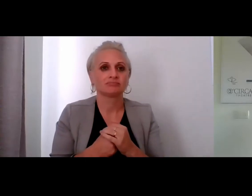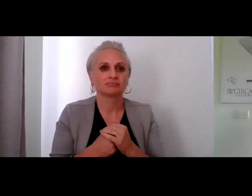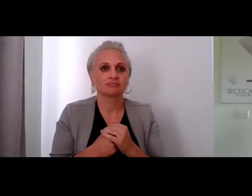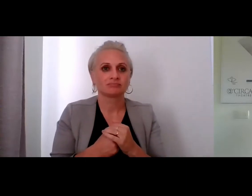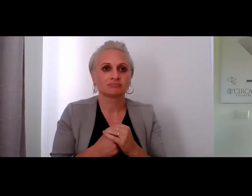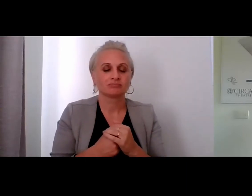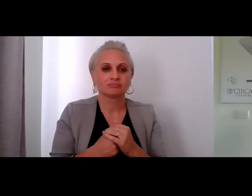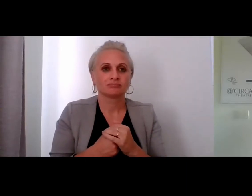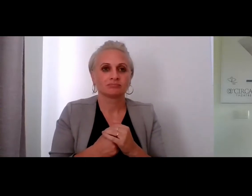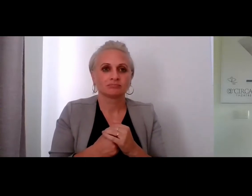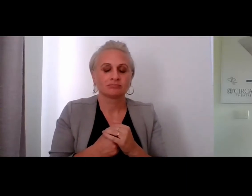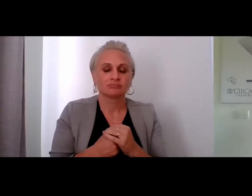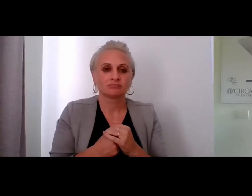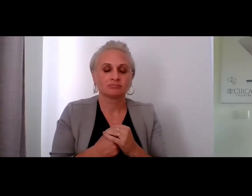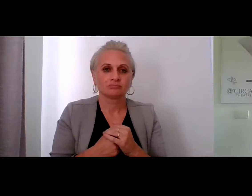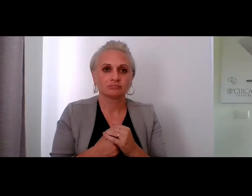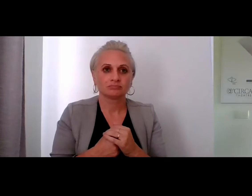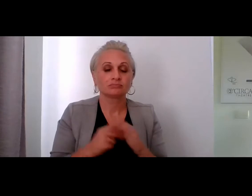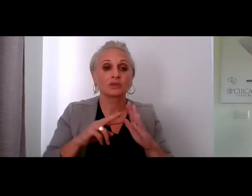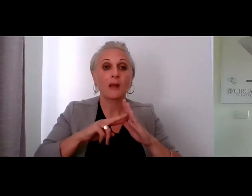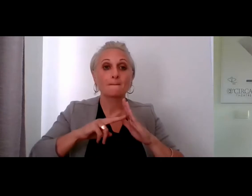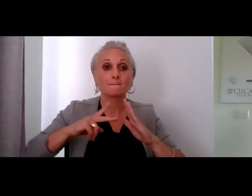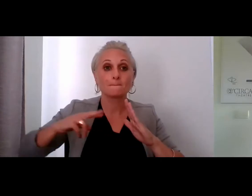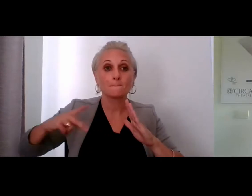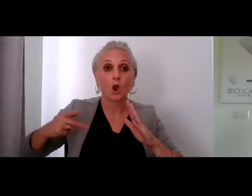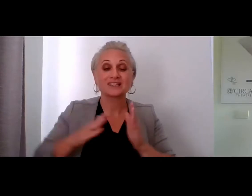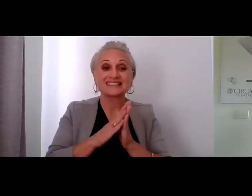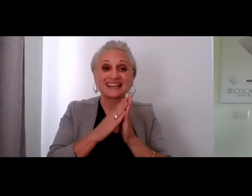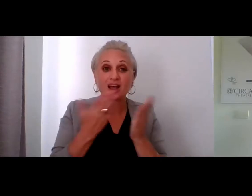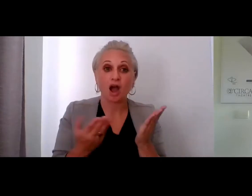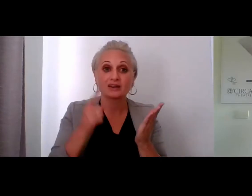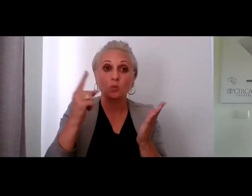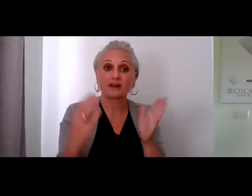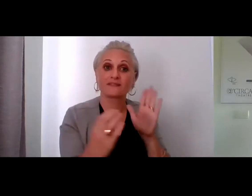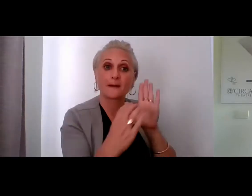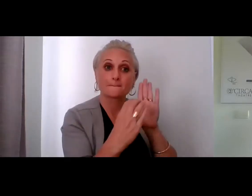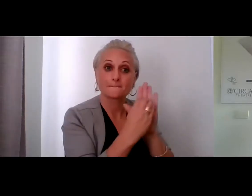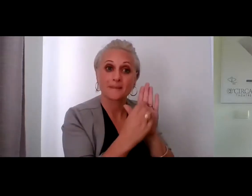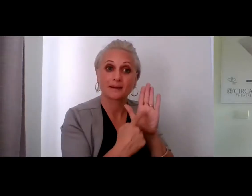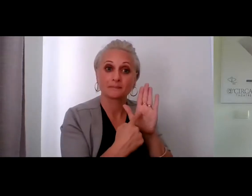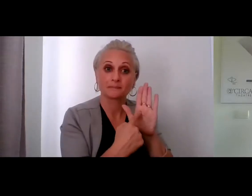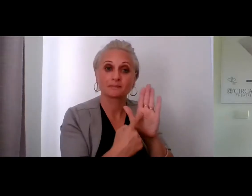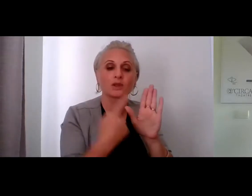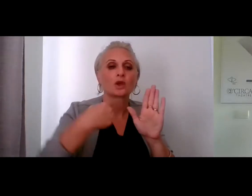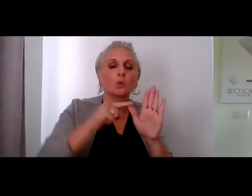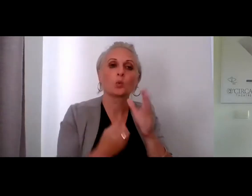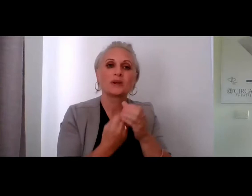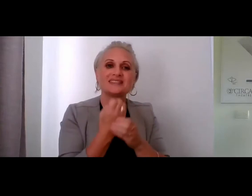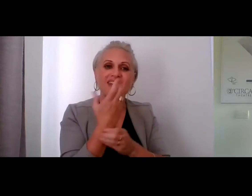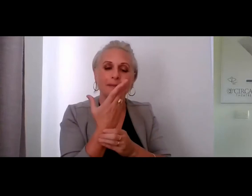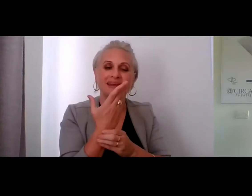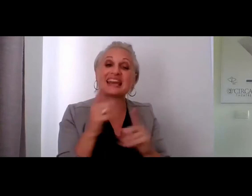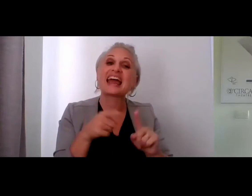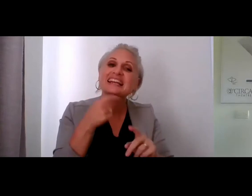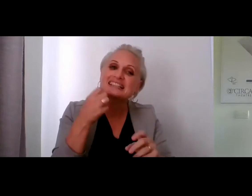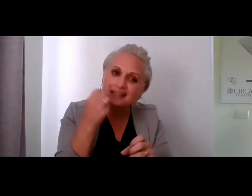In one of the appendices to the policy guide that we will send you, we have developed an example of an accessibility